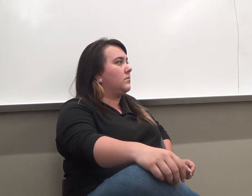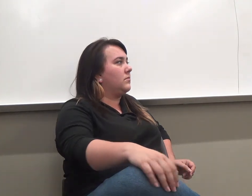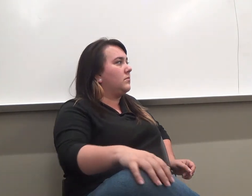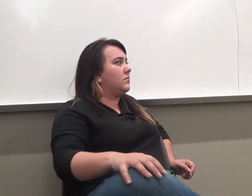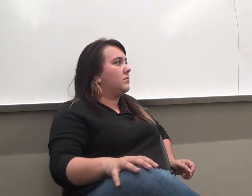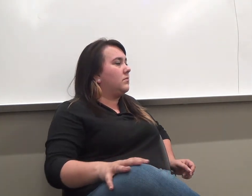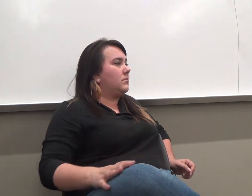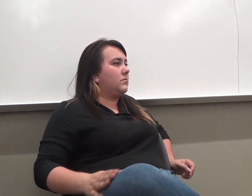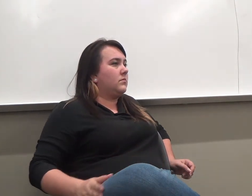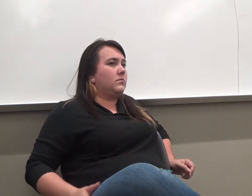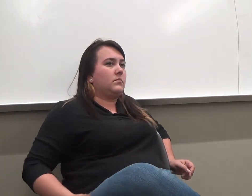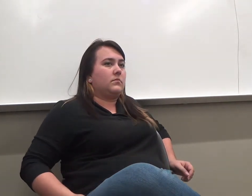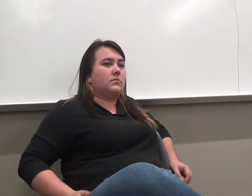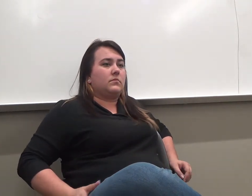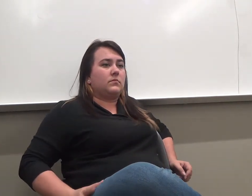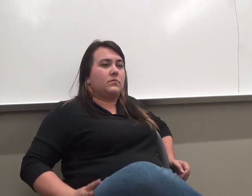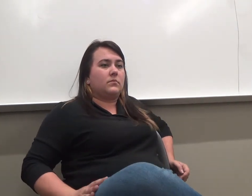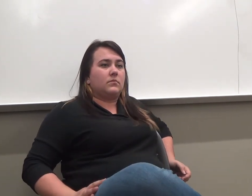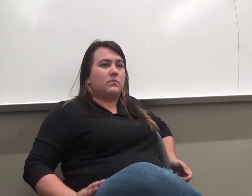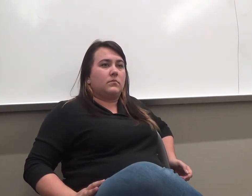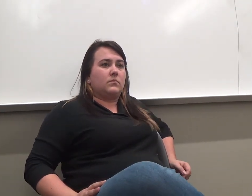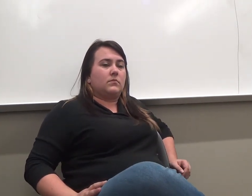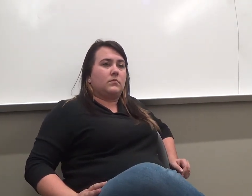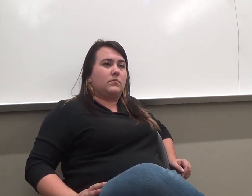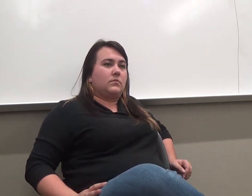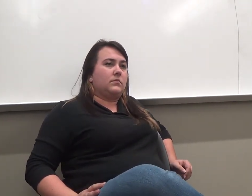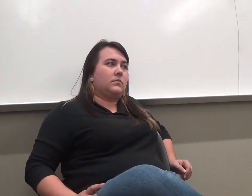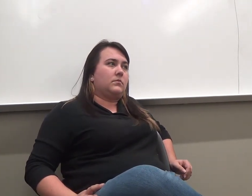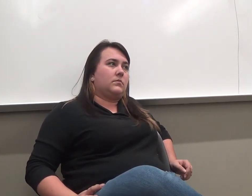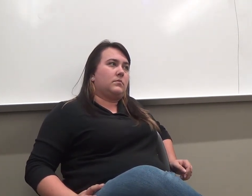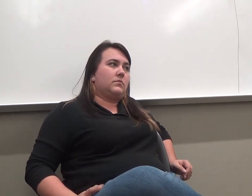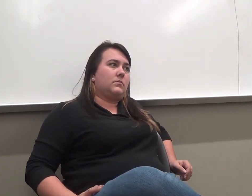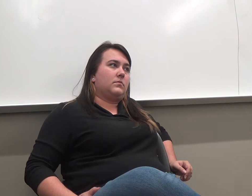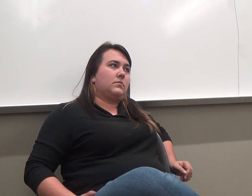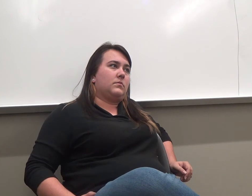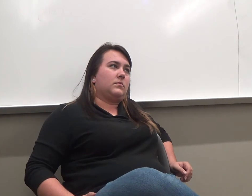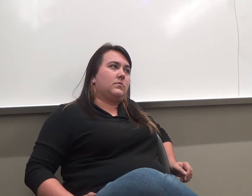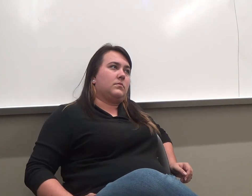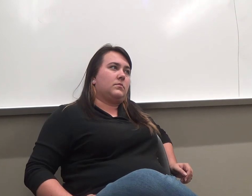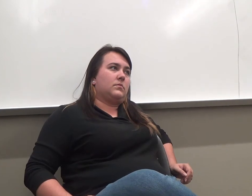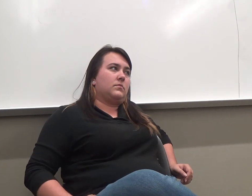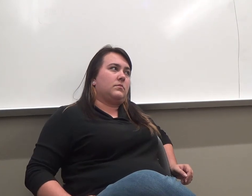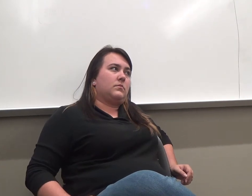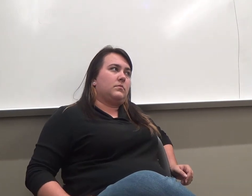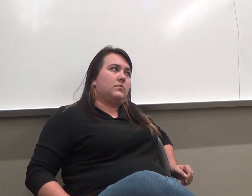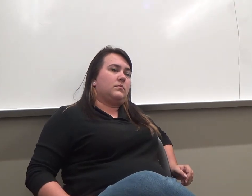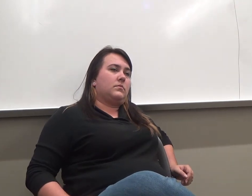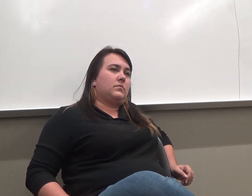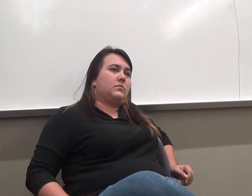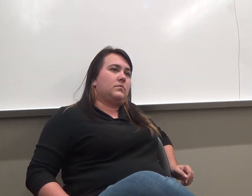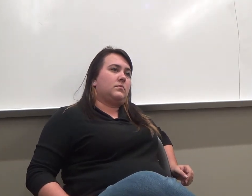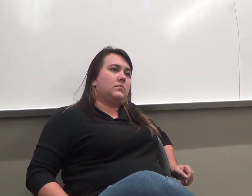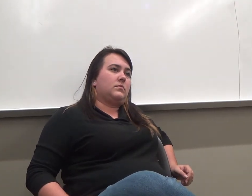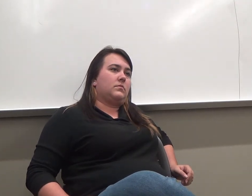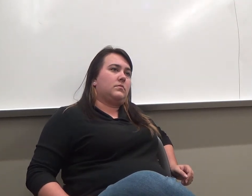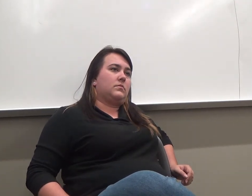because she immediately tells me she's talking about painting, I think this is what I mean, that this